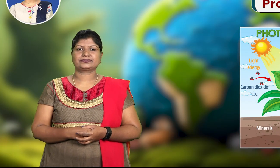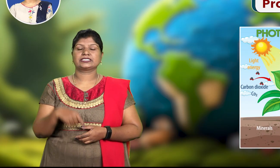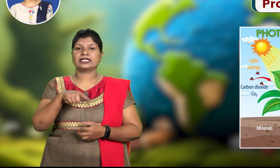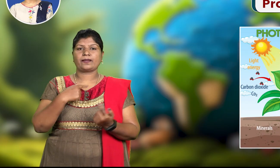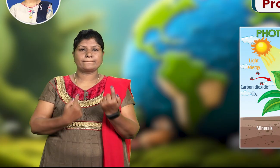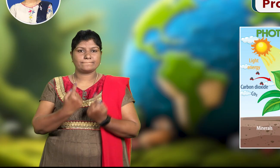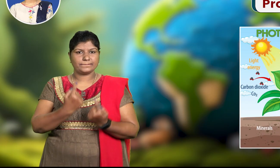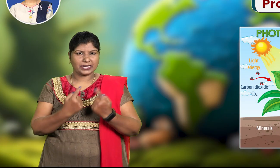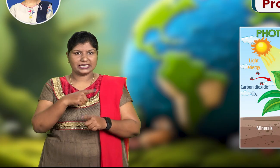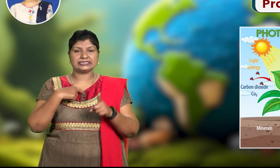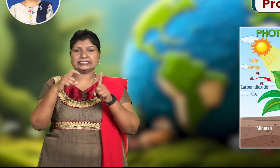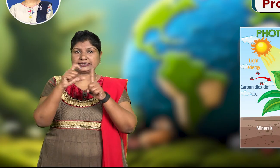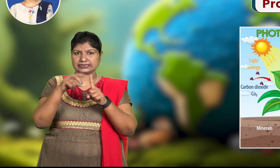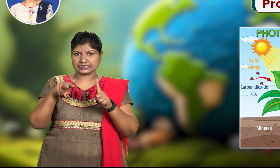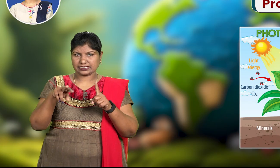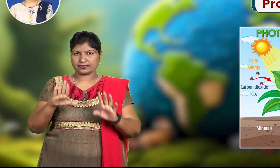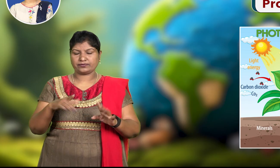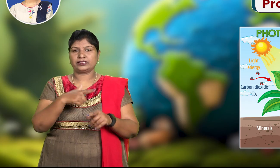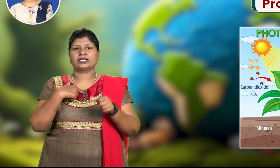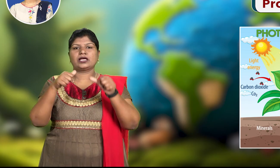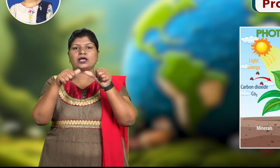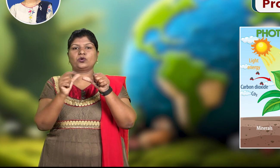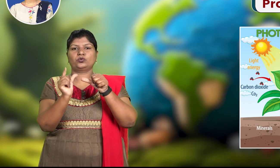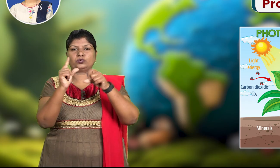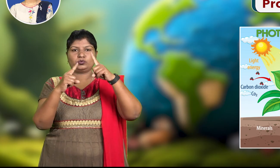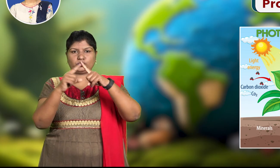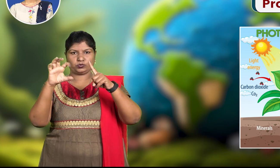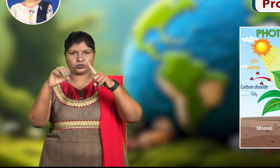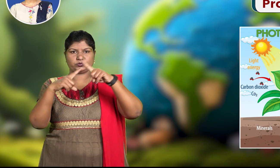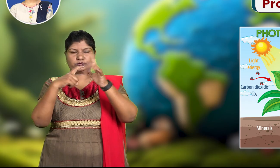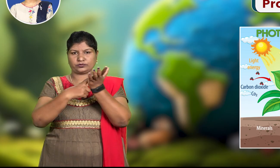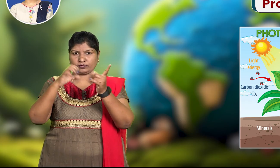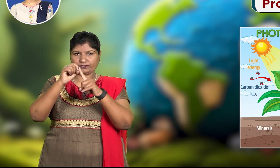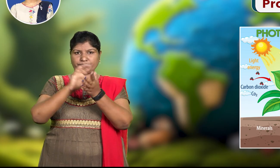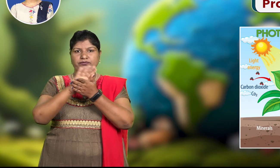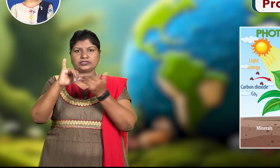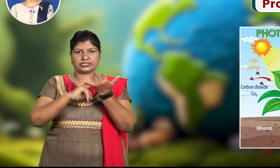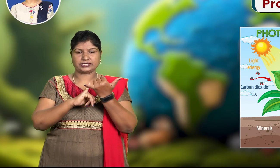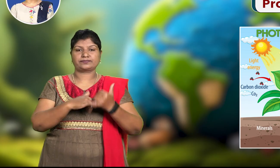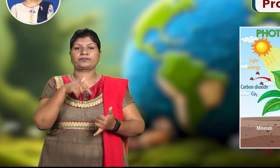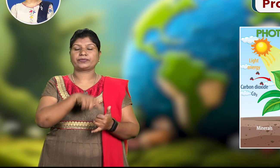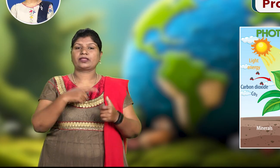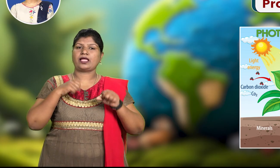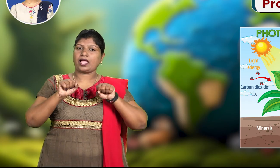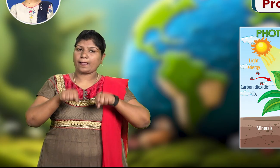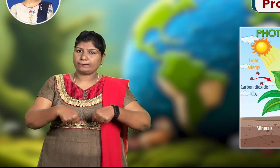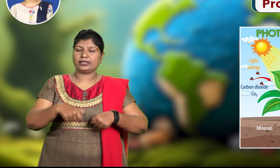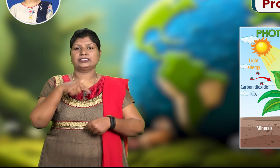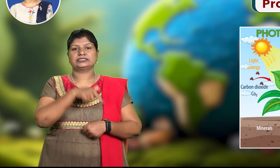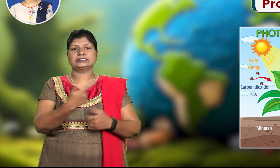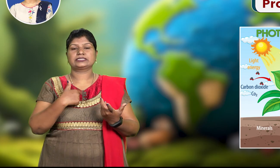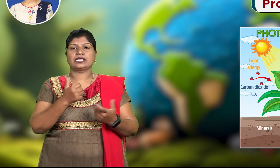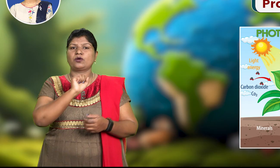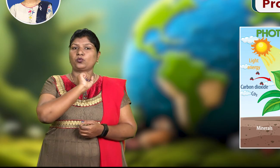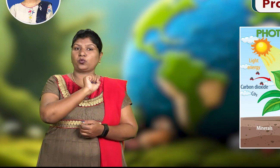Plants are described as autotrophs since they are capable of